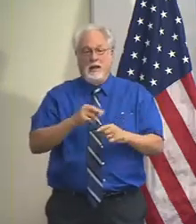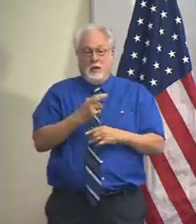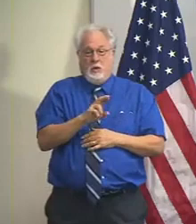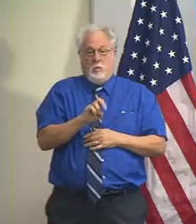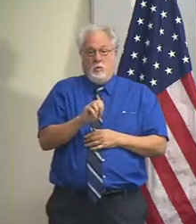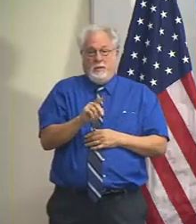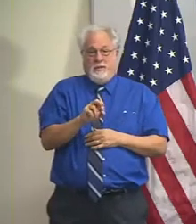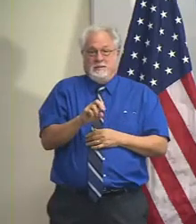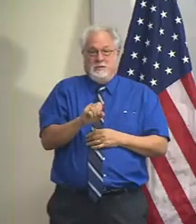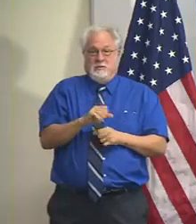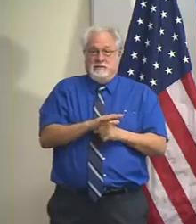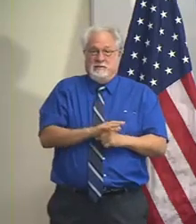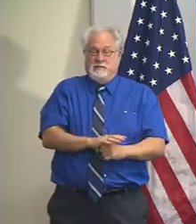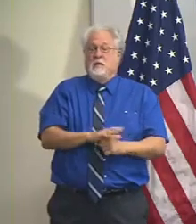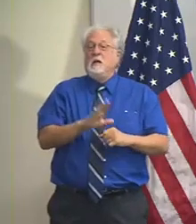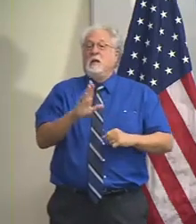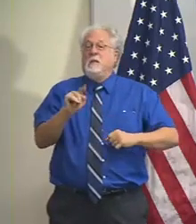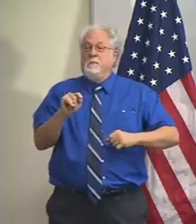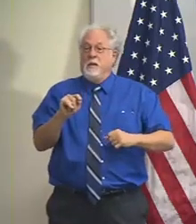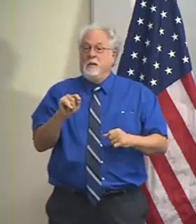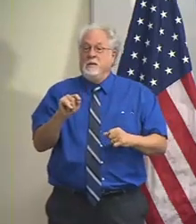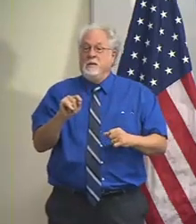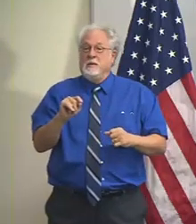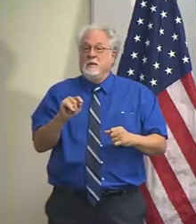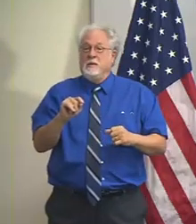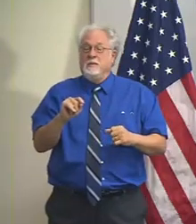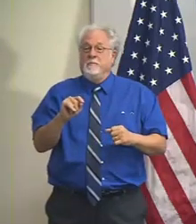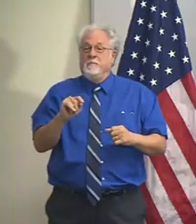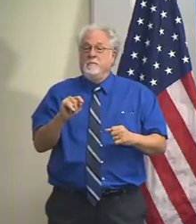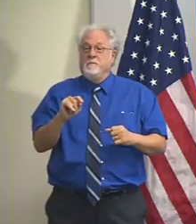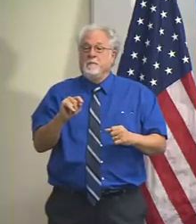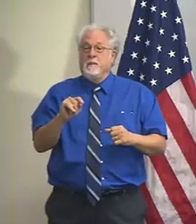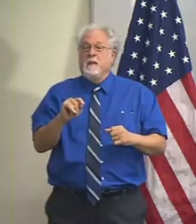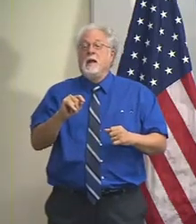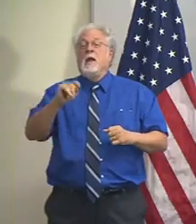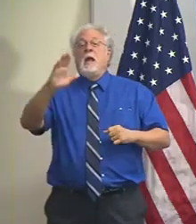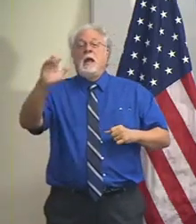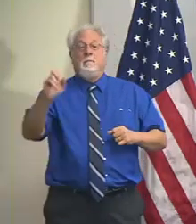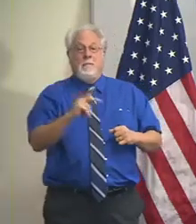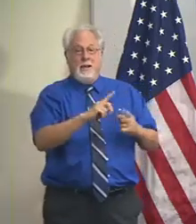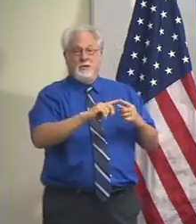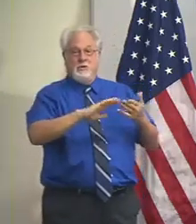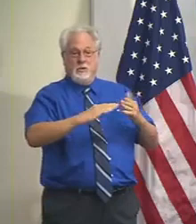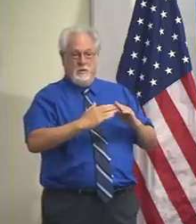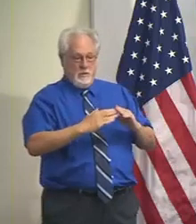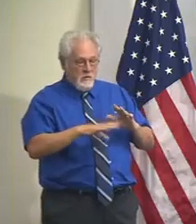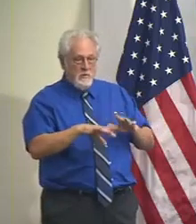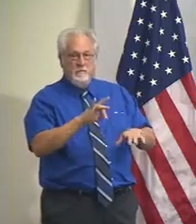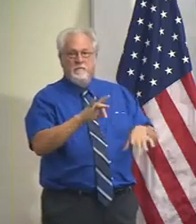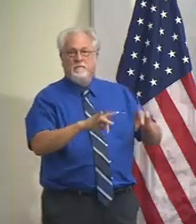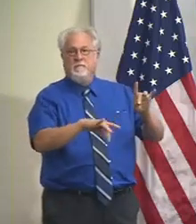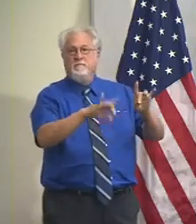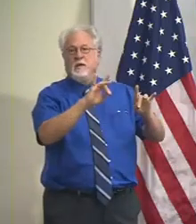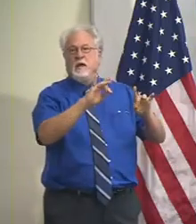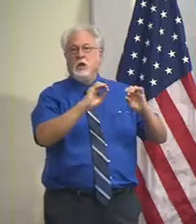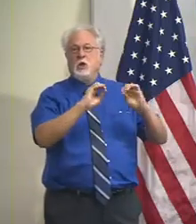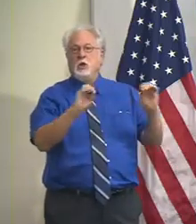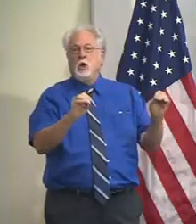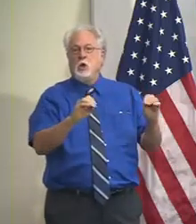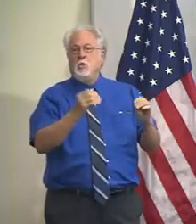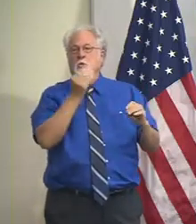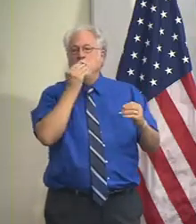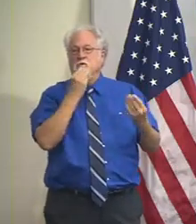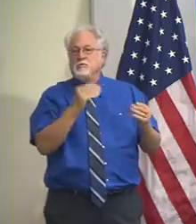well. So when you get back into your community, you may find that there's no operating